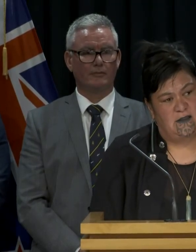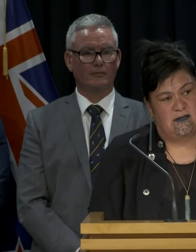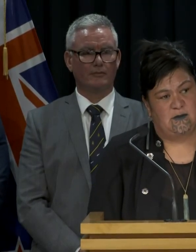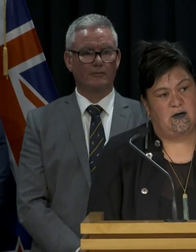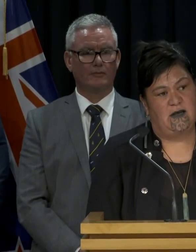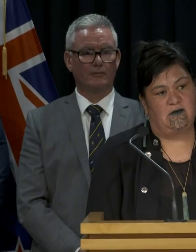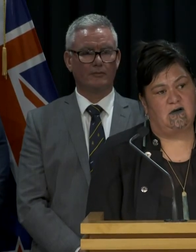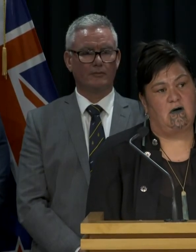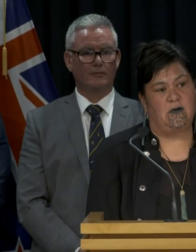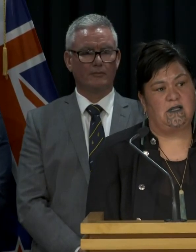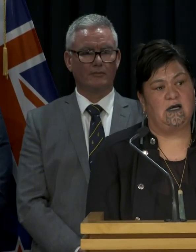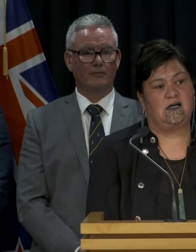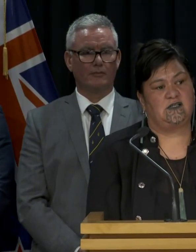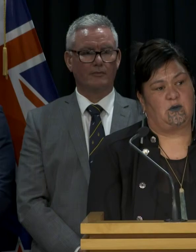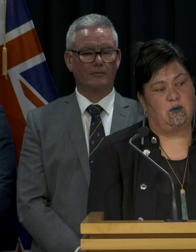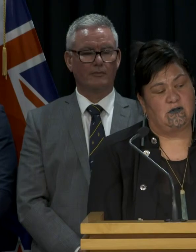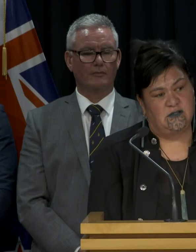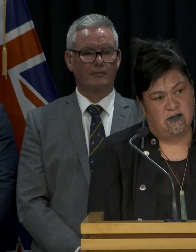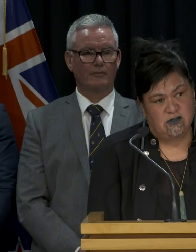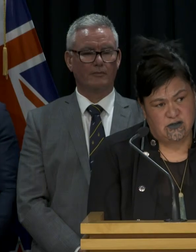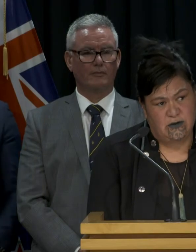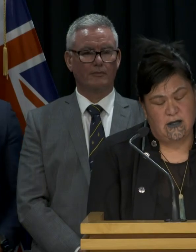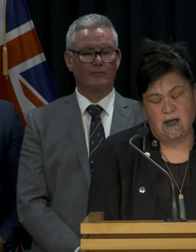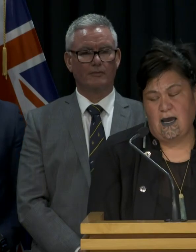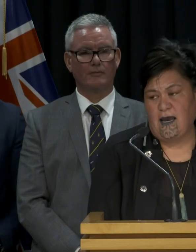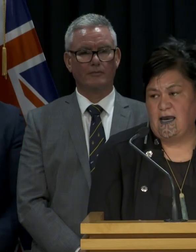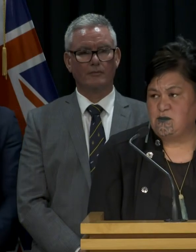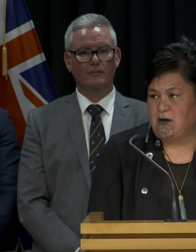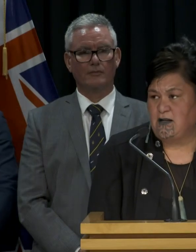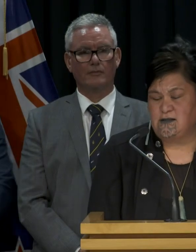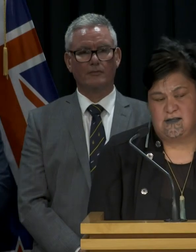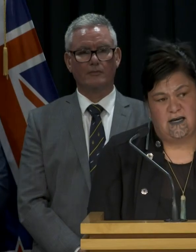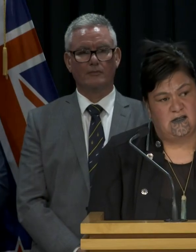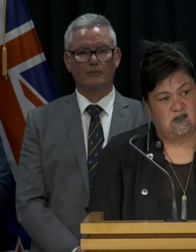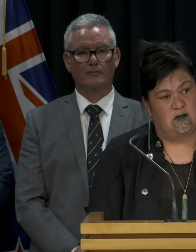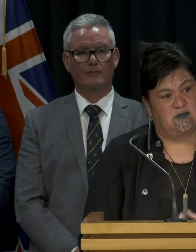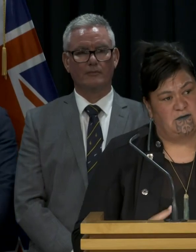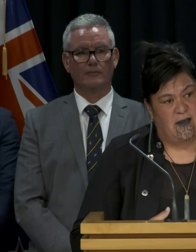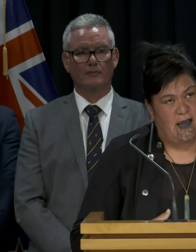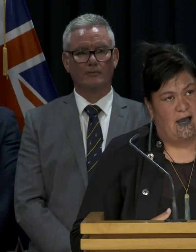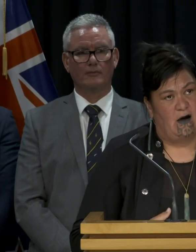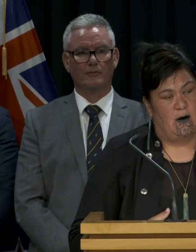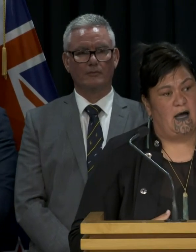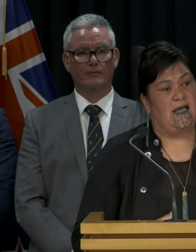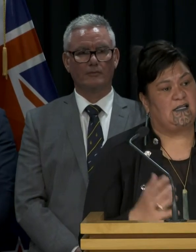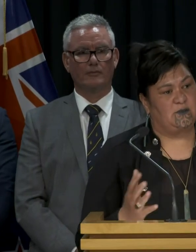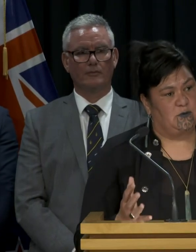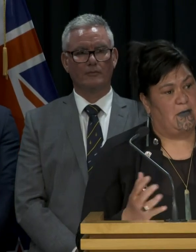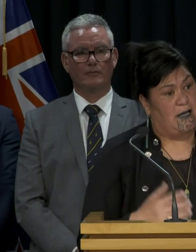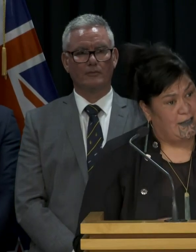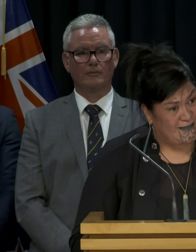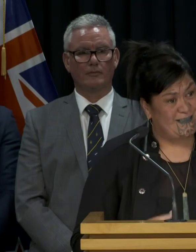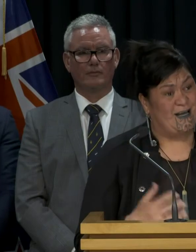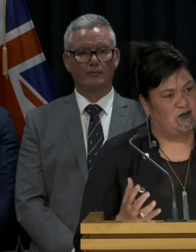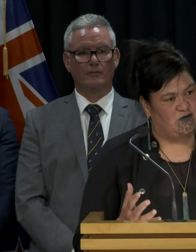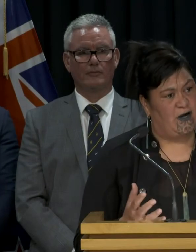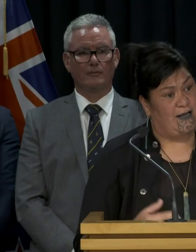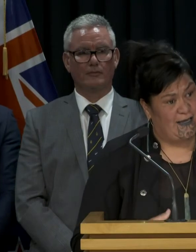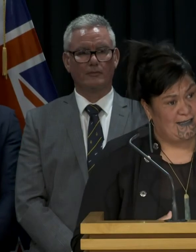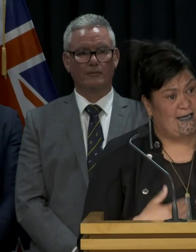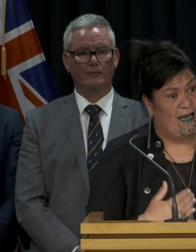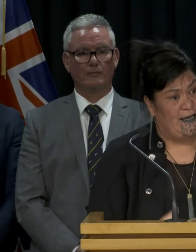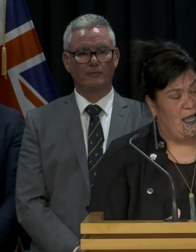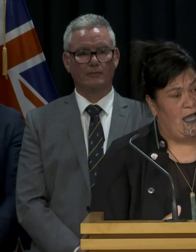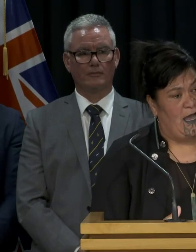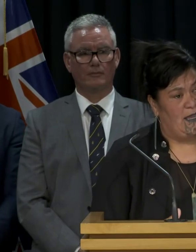there are many things that we have in common. So we want to ensure, as we understand in terms of our export market,